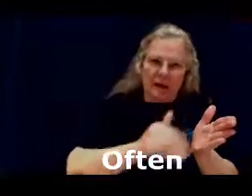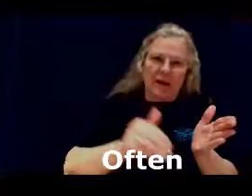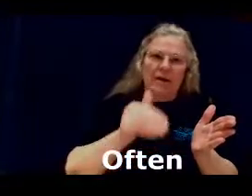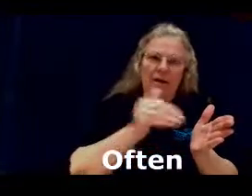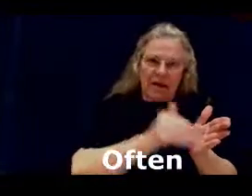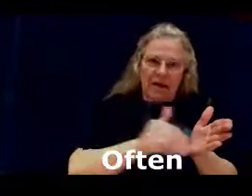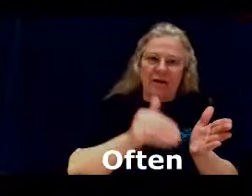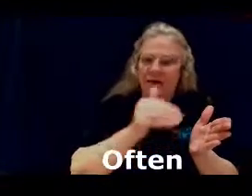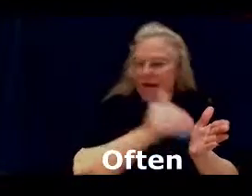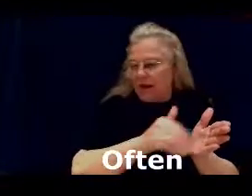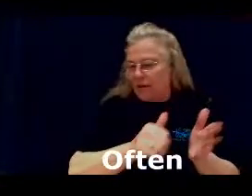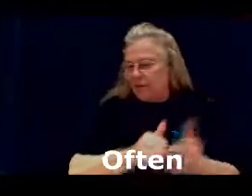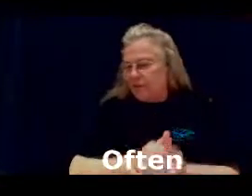again and again and again.